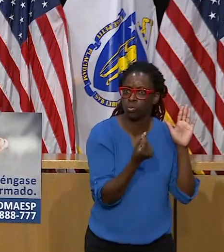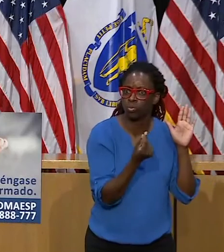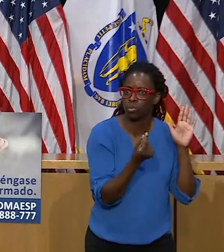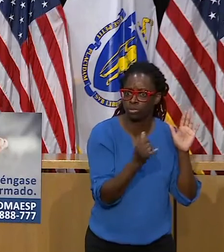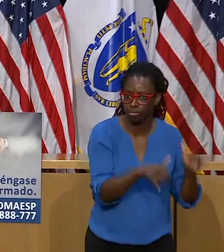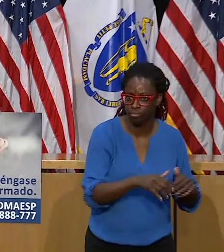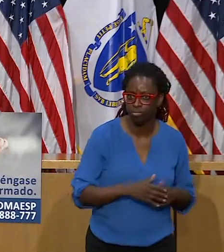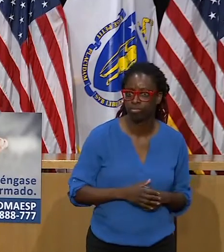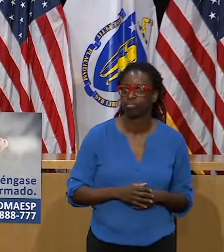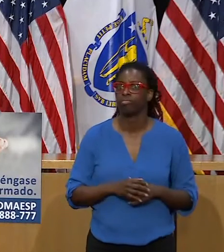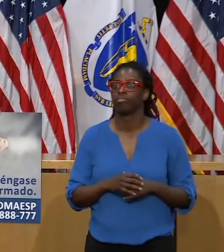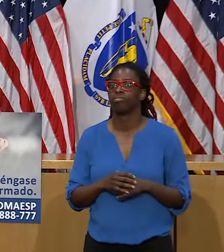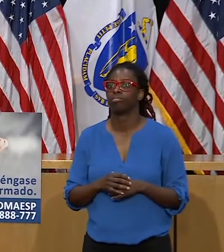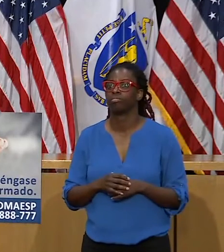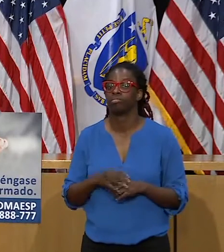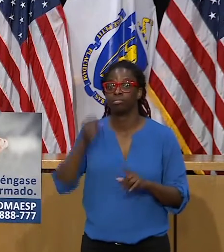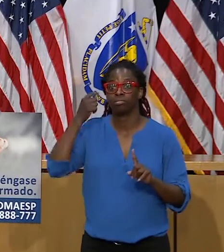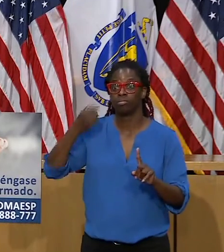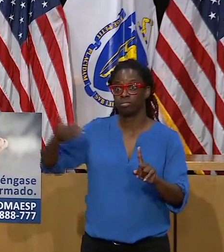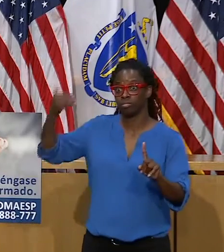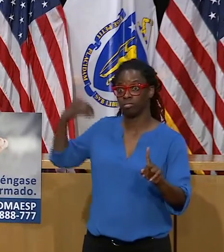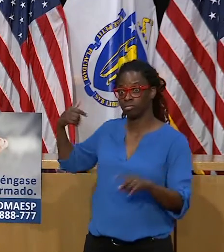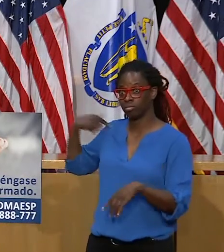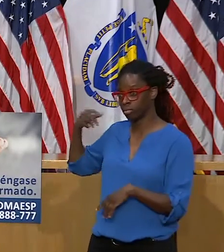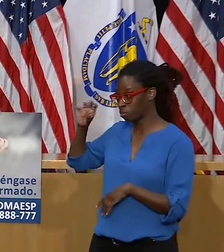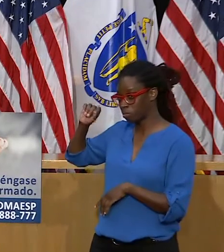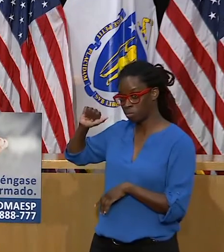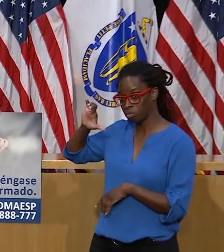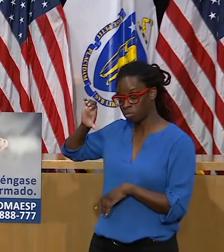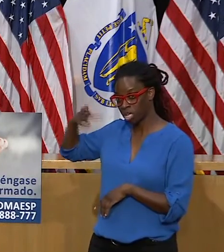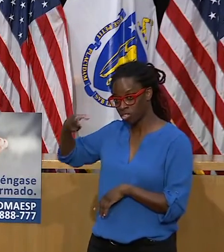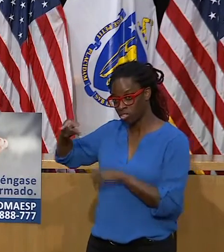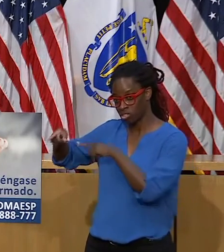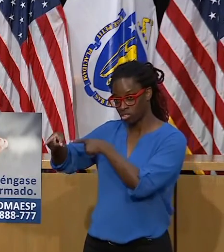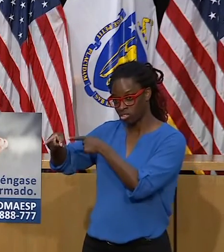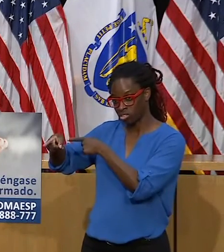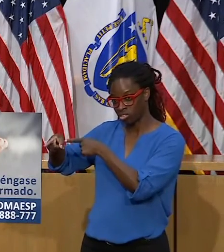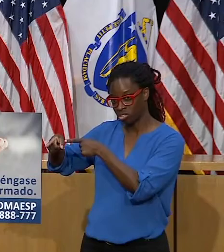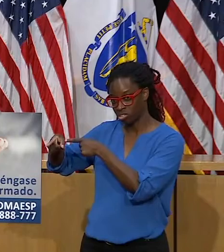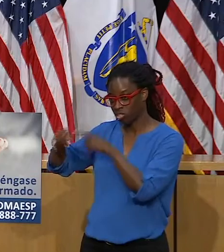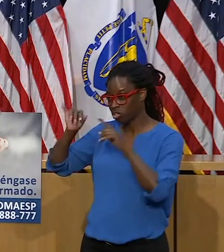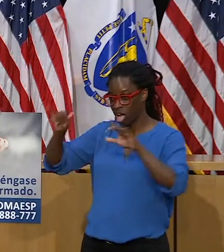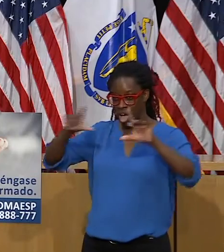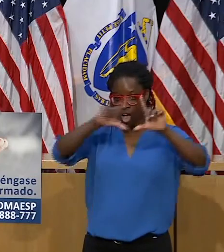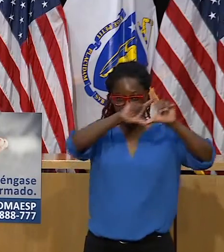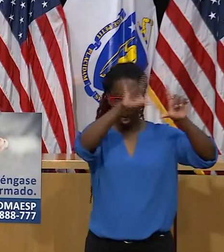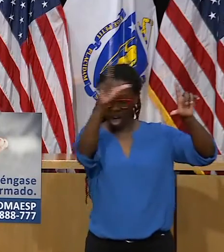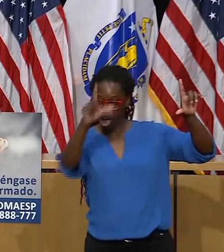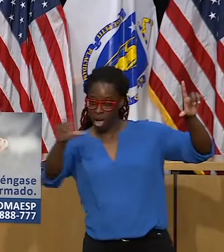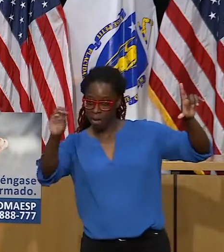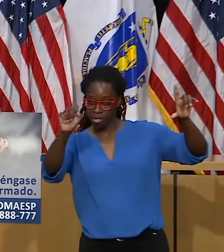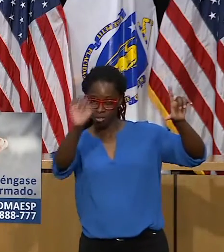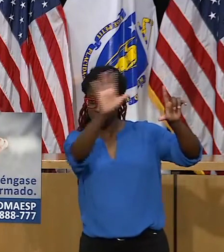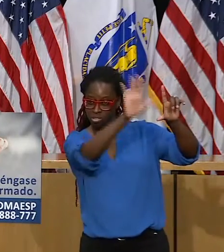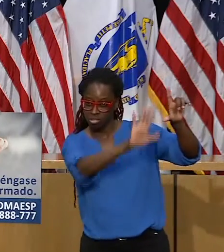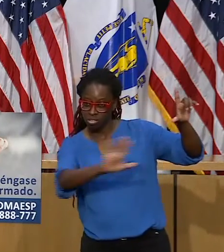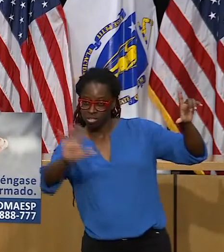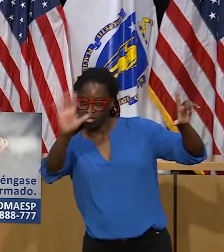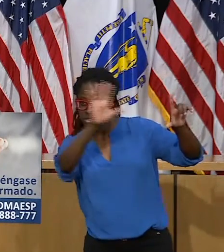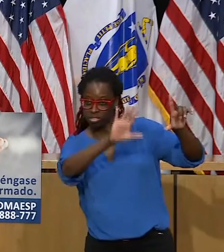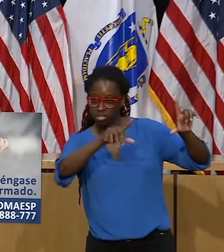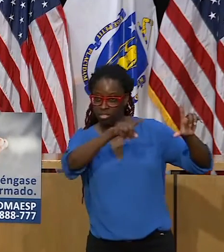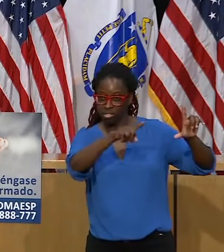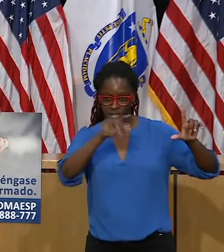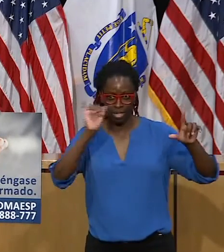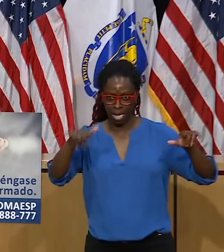Commonwealth. And at that point in time, we also didn't have anywhere near the kind of testing or tracing infrastructure in place that we